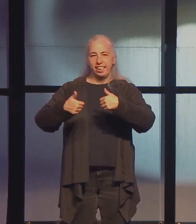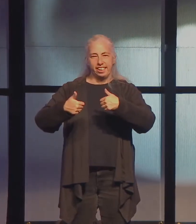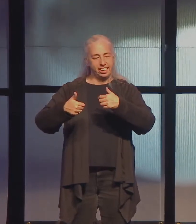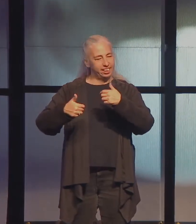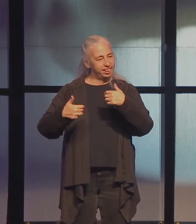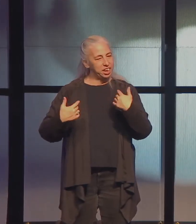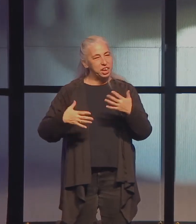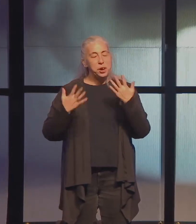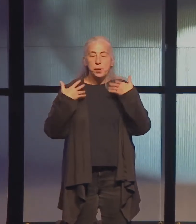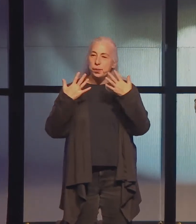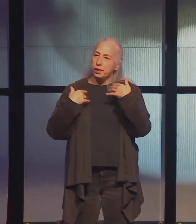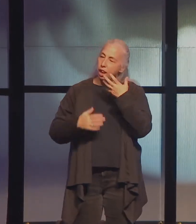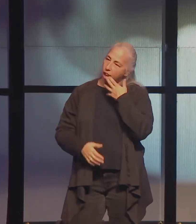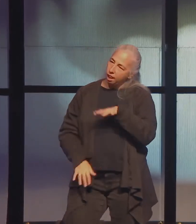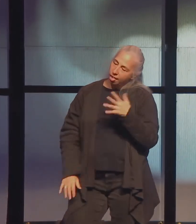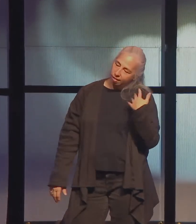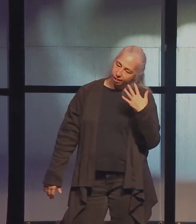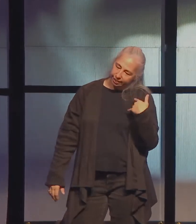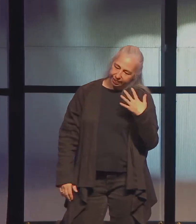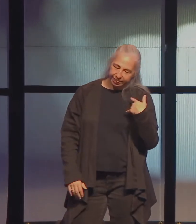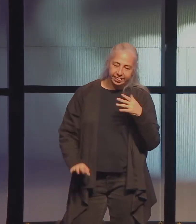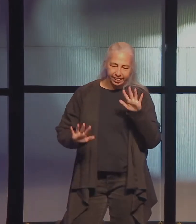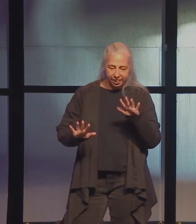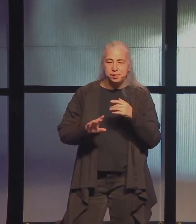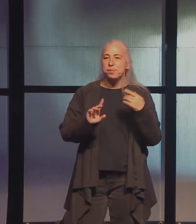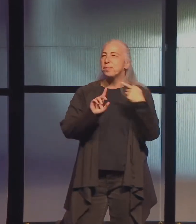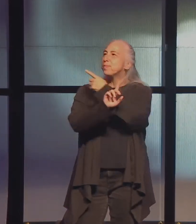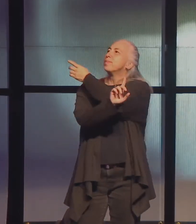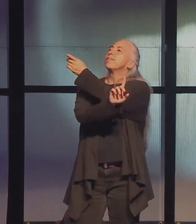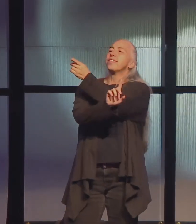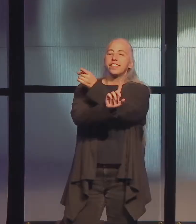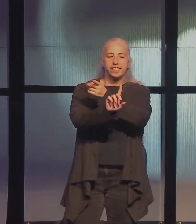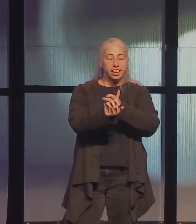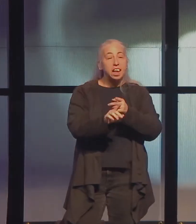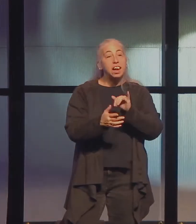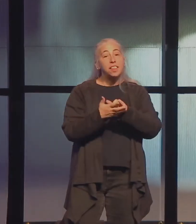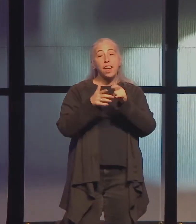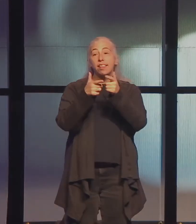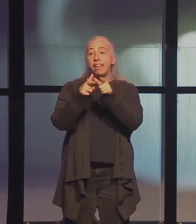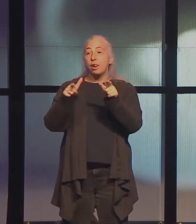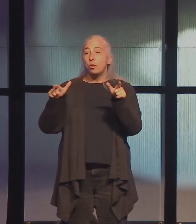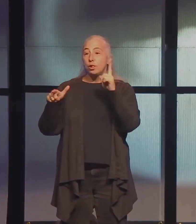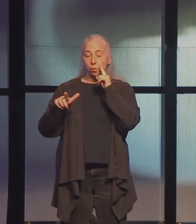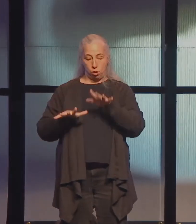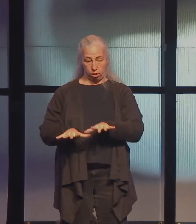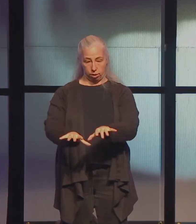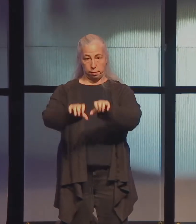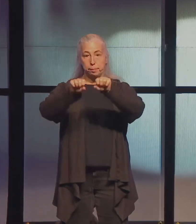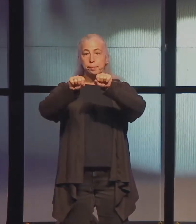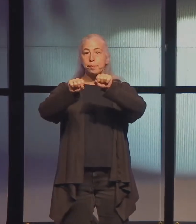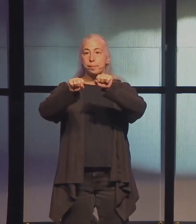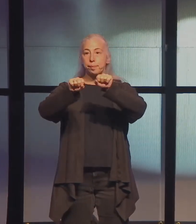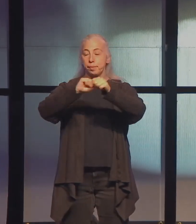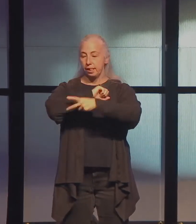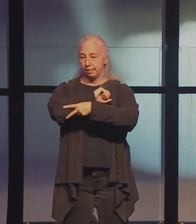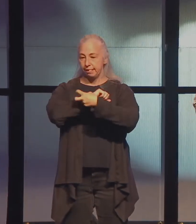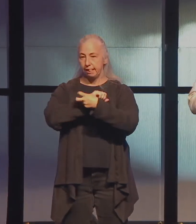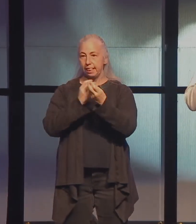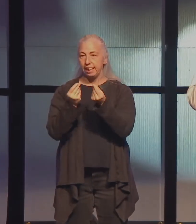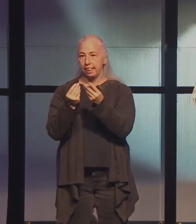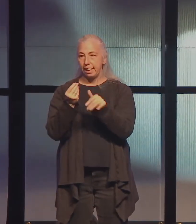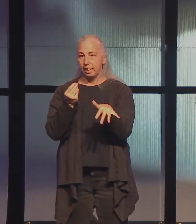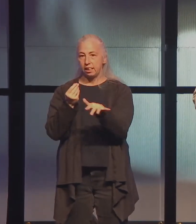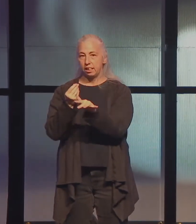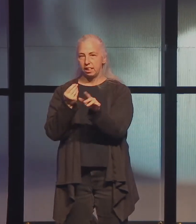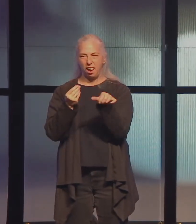it's getting hot in here. Okay, listen. This language of conquest, of taking land, right, already lived in by other people,